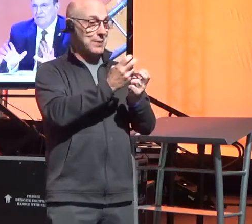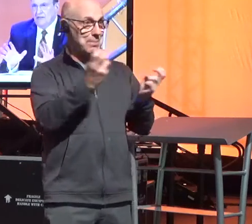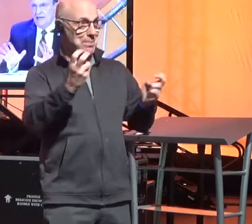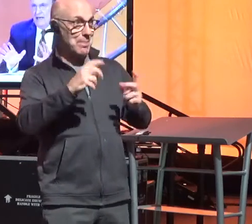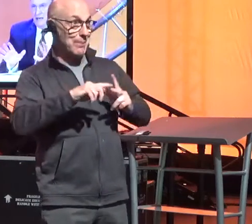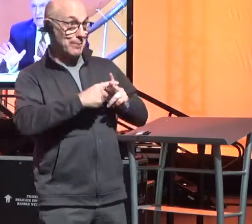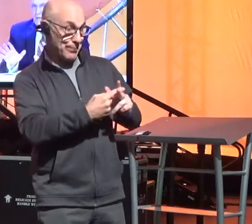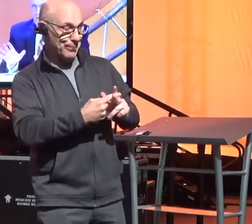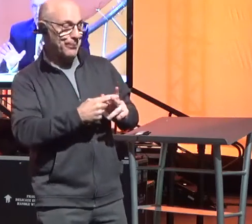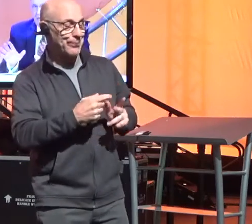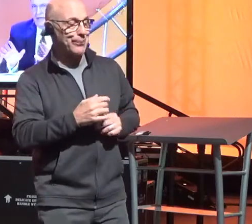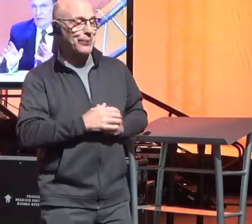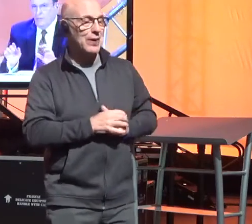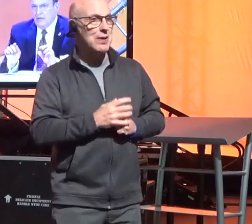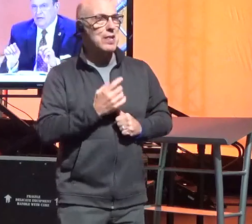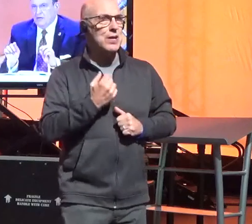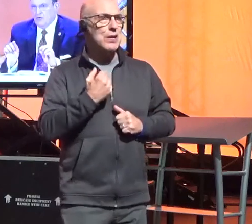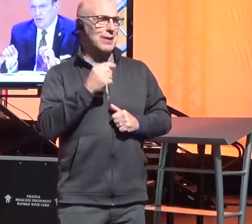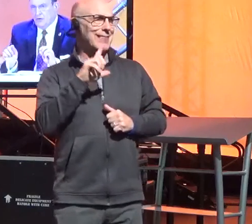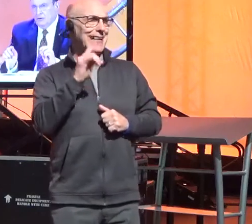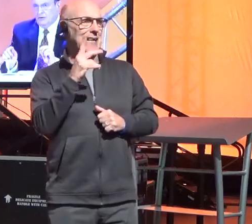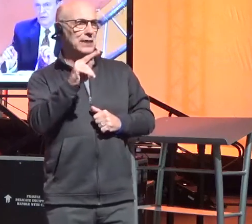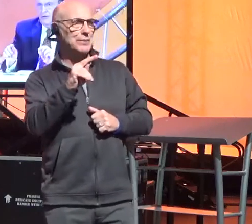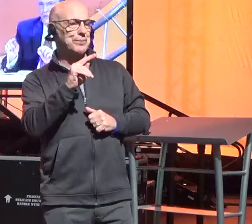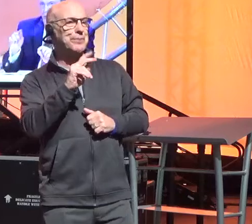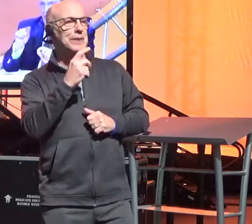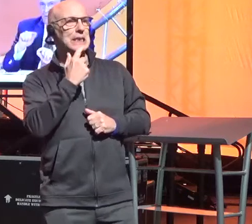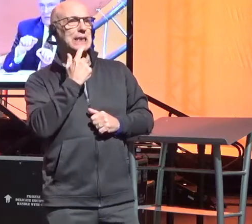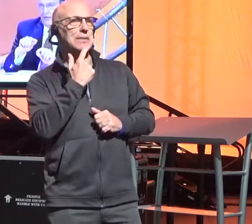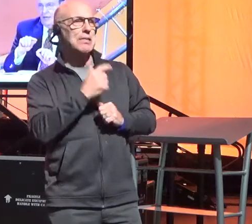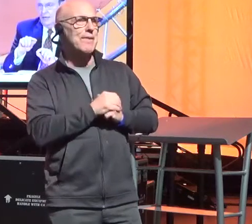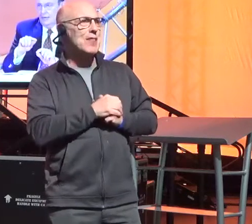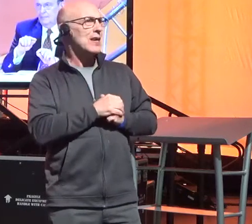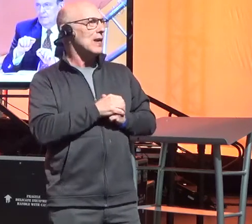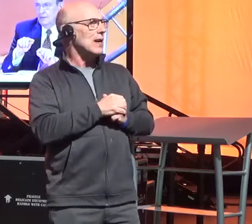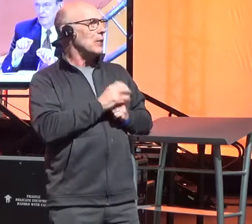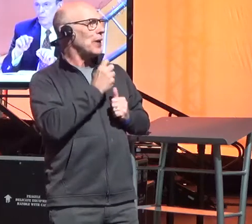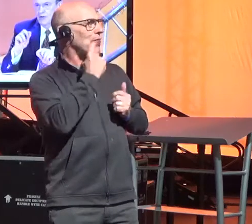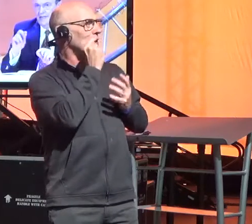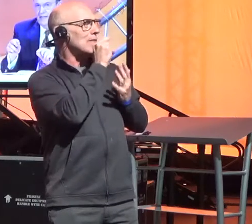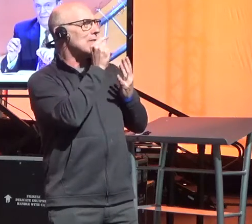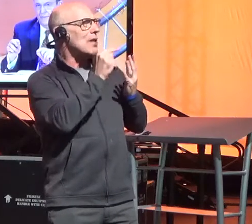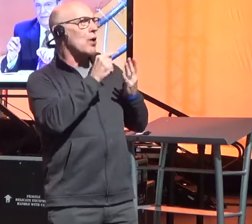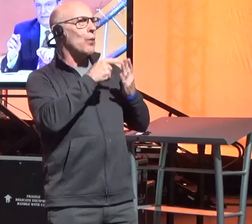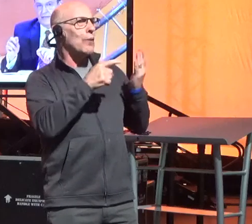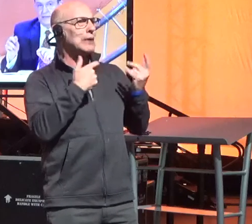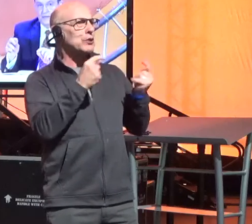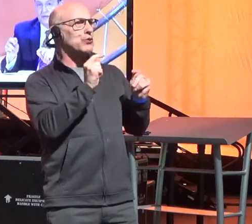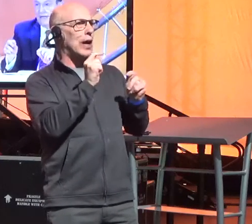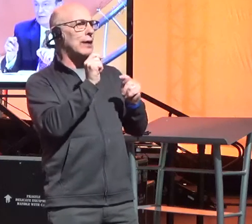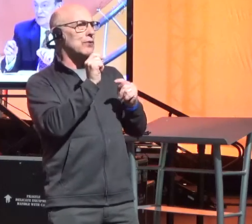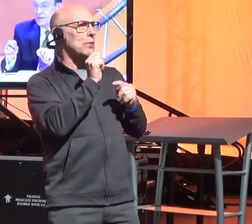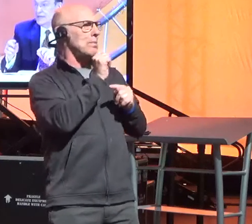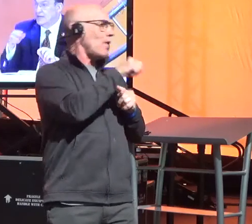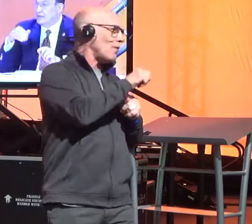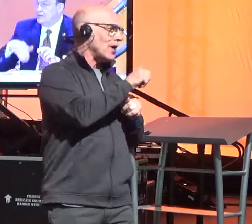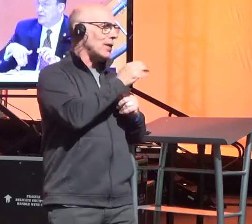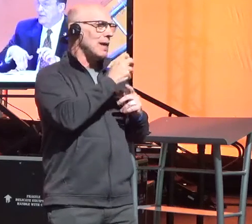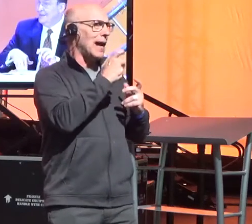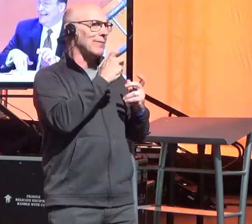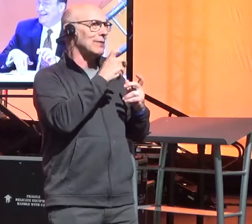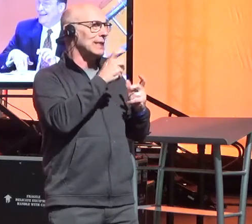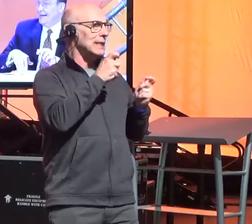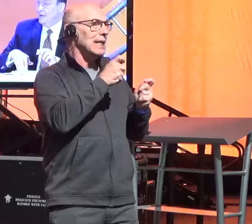of things that we struggled to overcome were different in